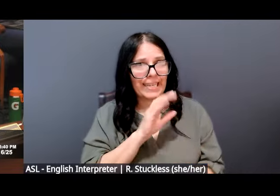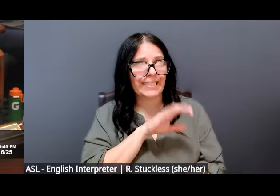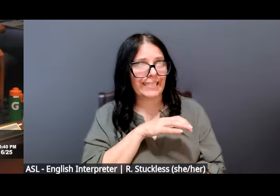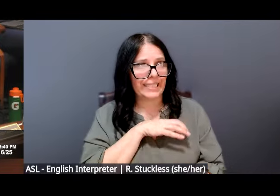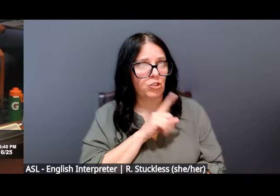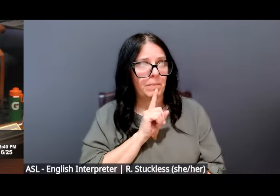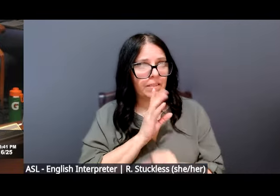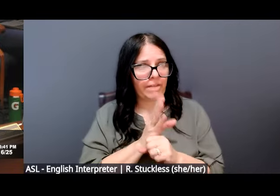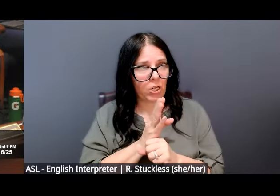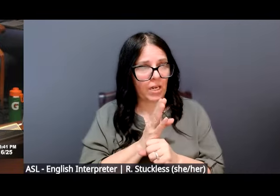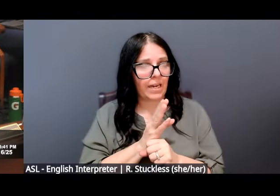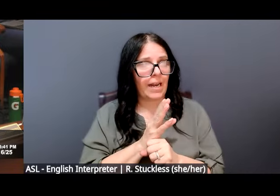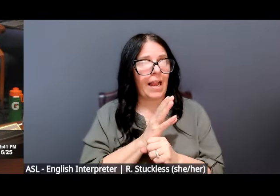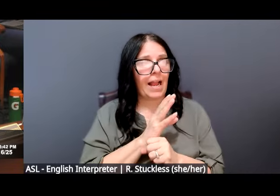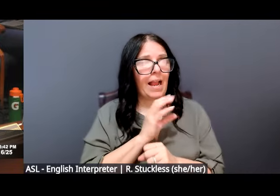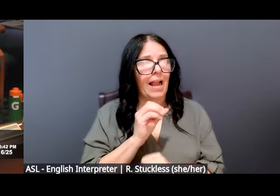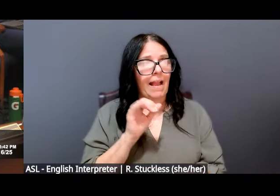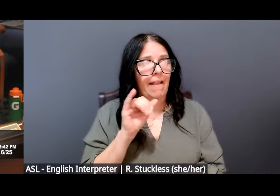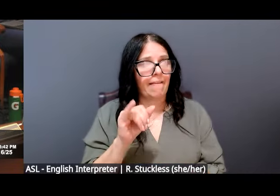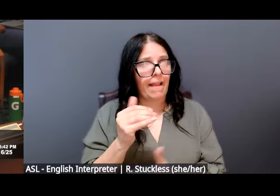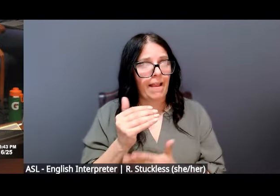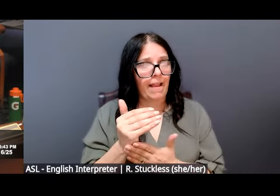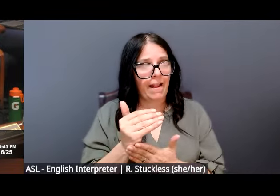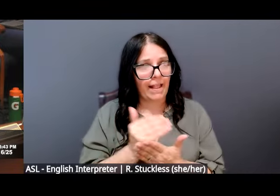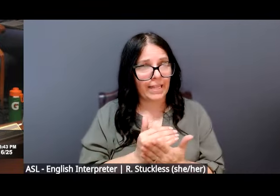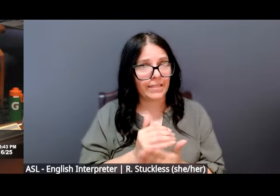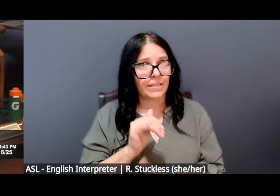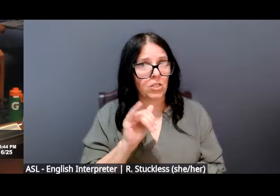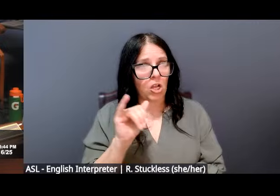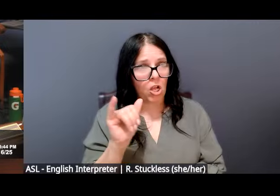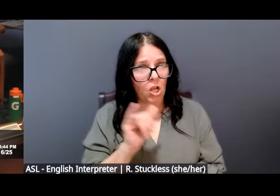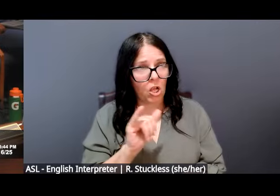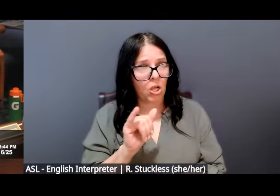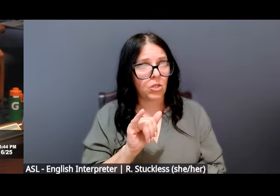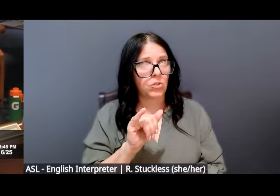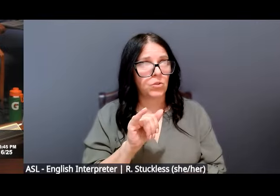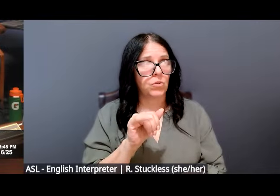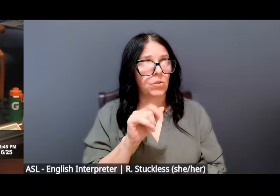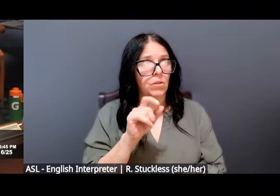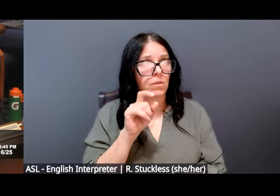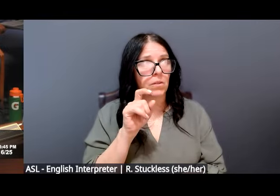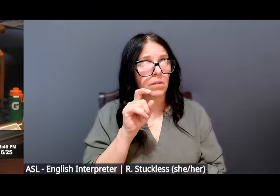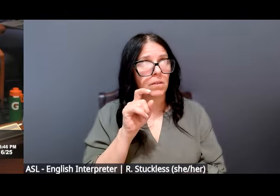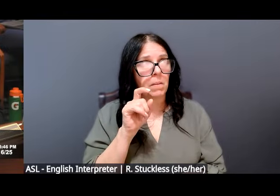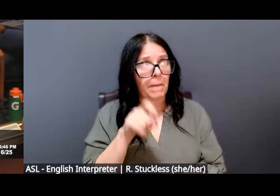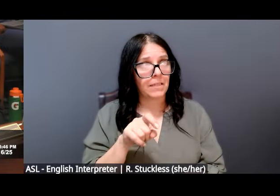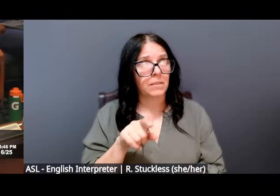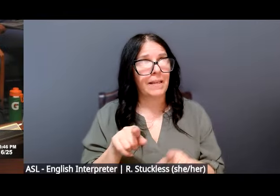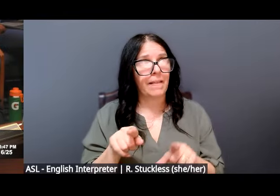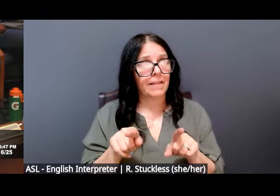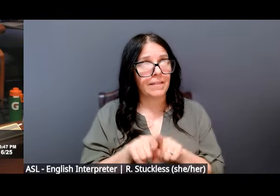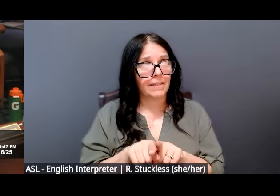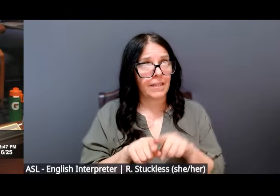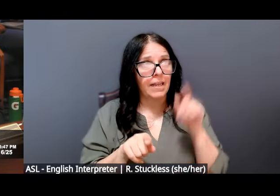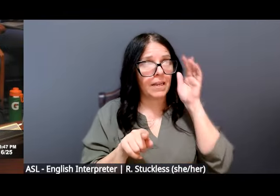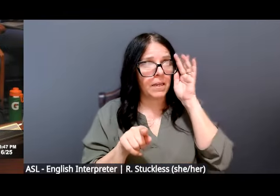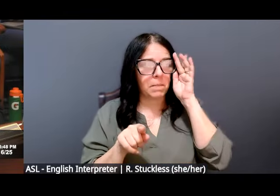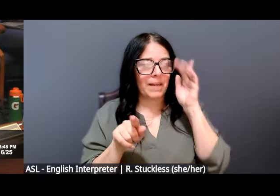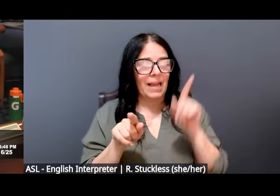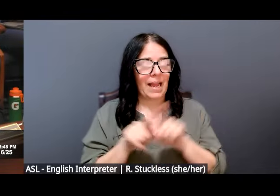that the precinct poll list also has to be the same essentially as the